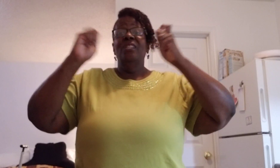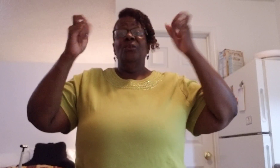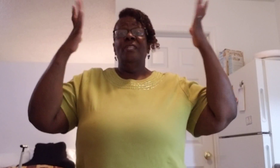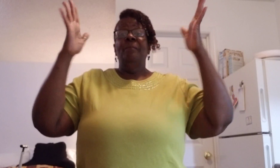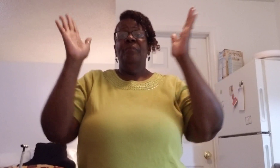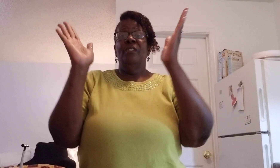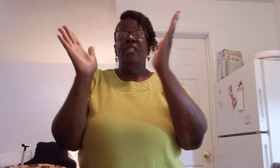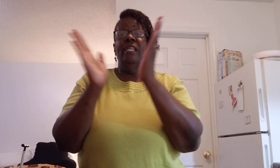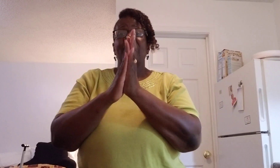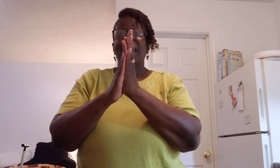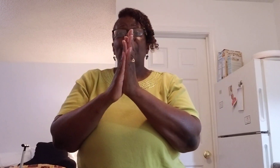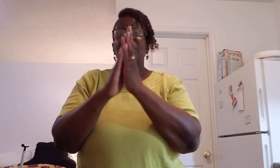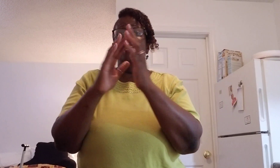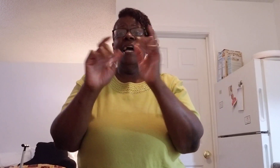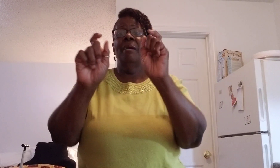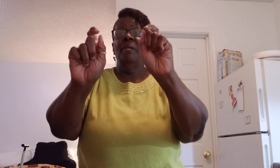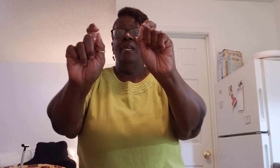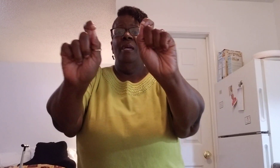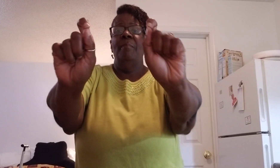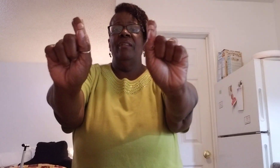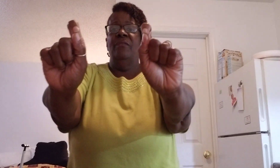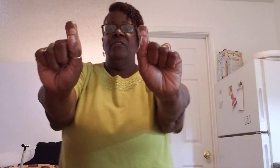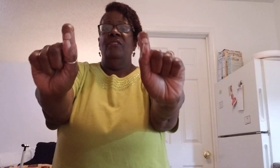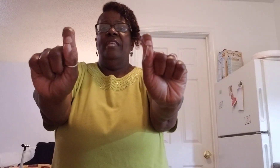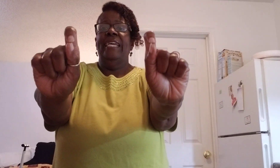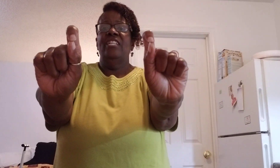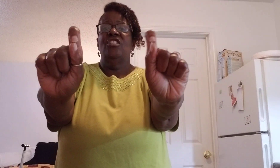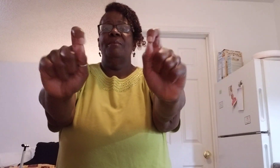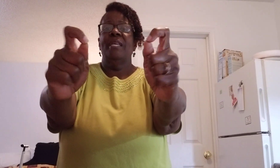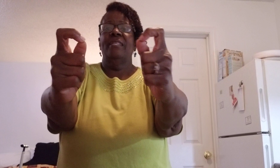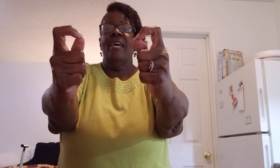hallelujah. Clap one time, make the hand shapes like that,